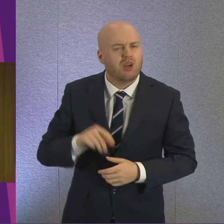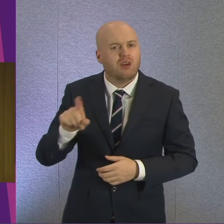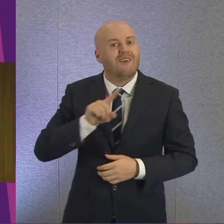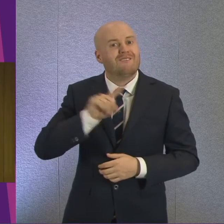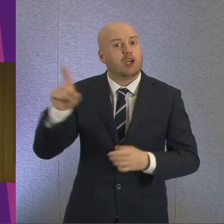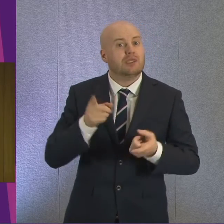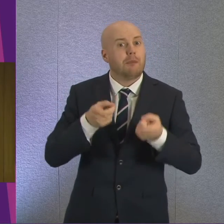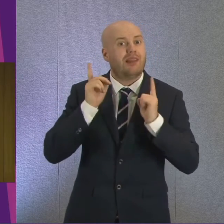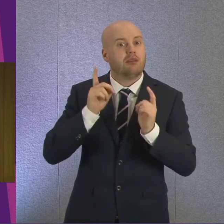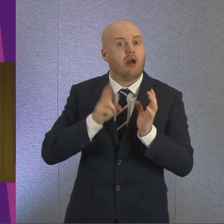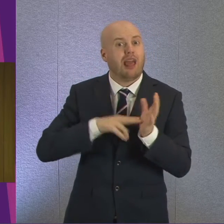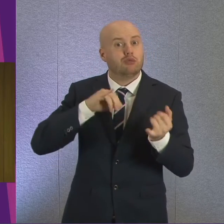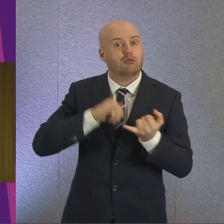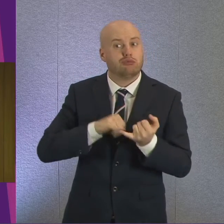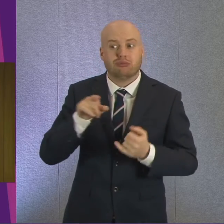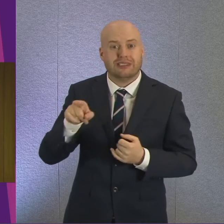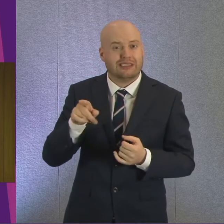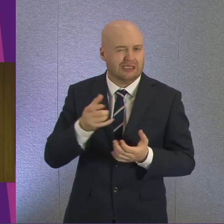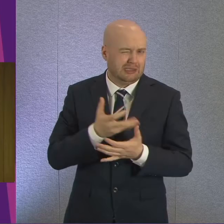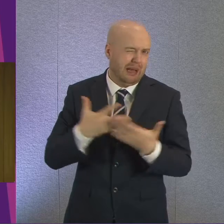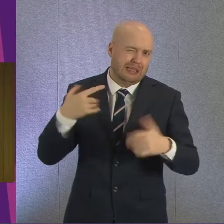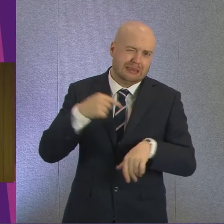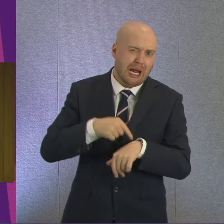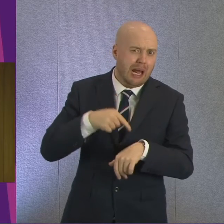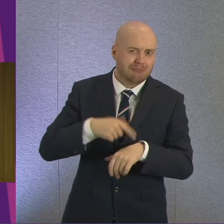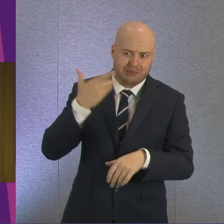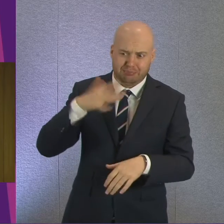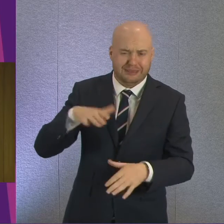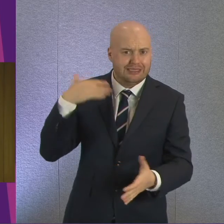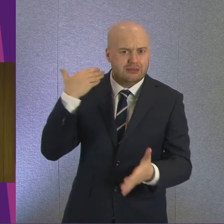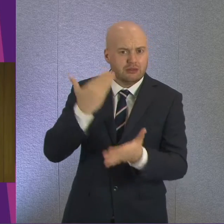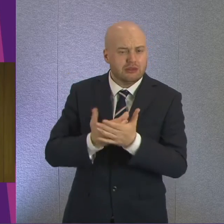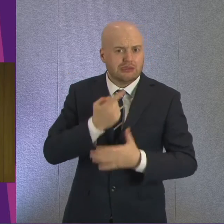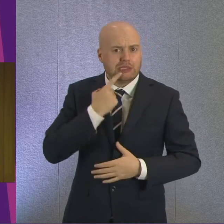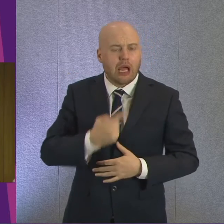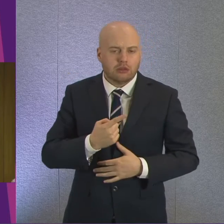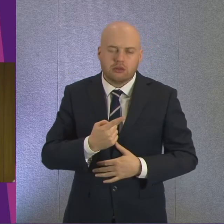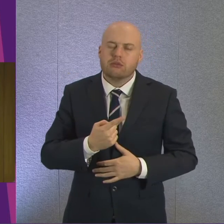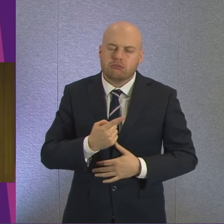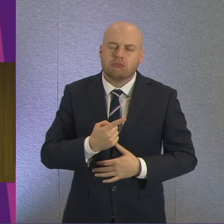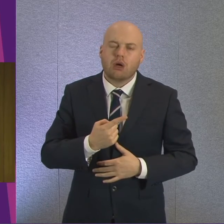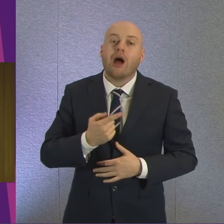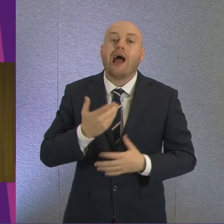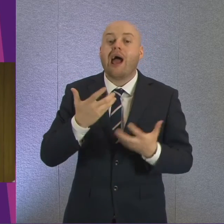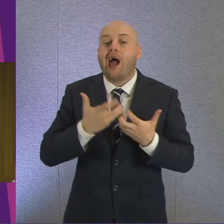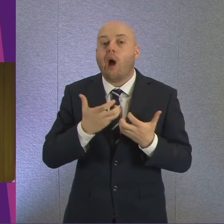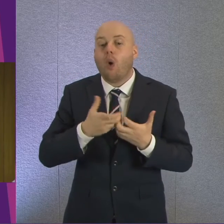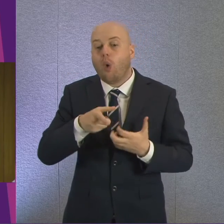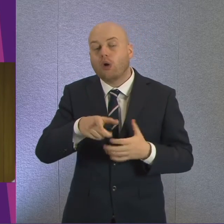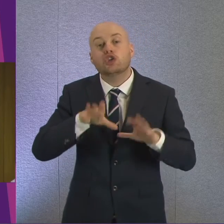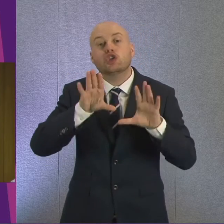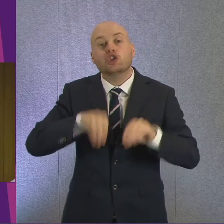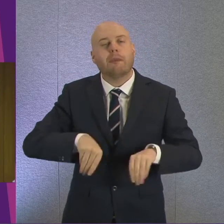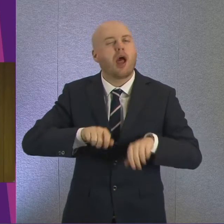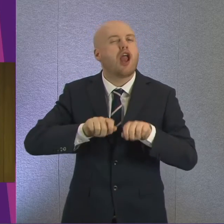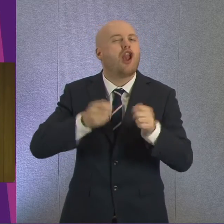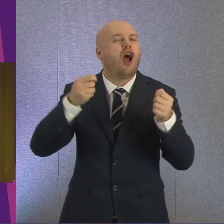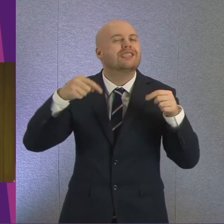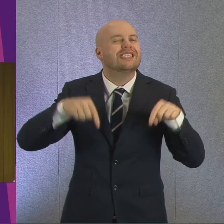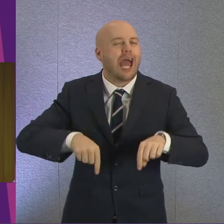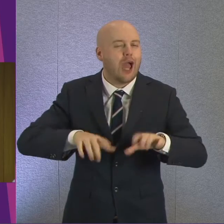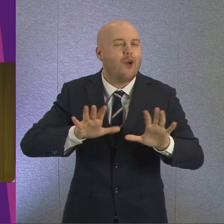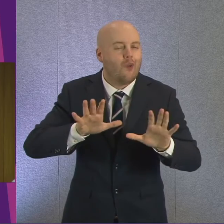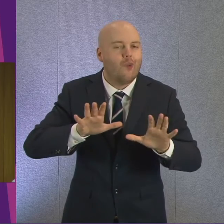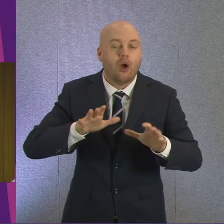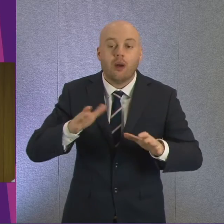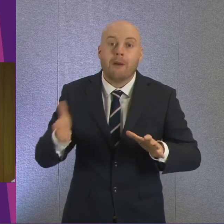this week, will give more detail later on in the week about how we might lift the restrictions that we currently face.